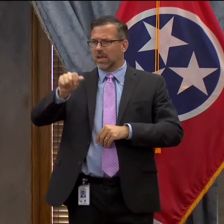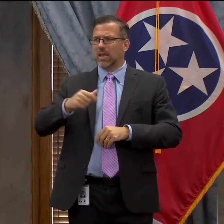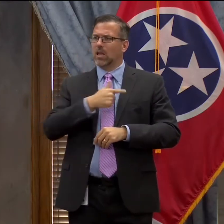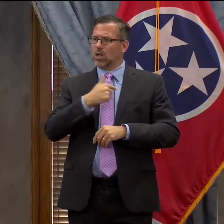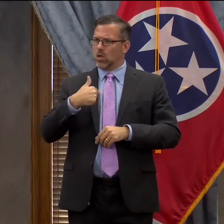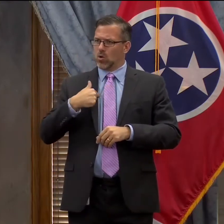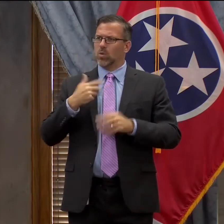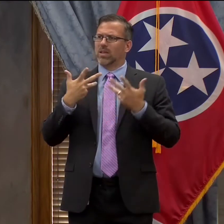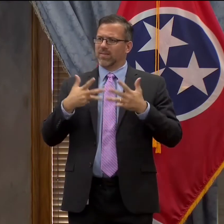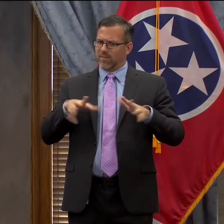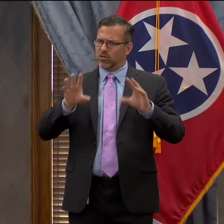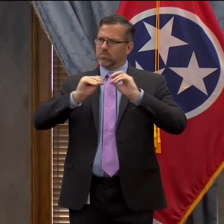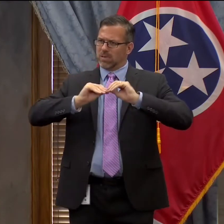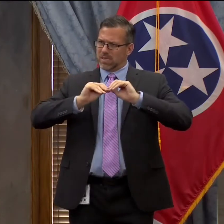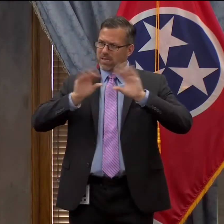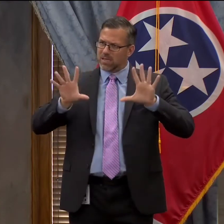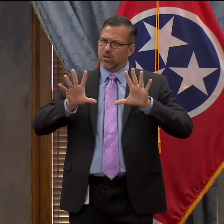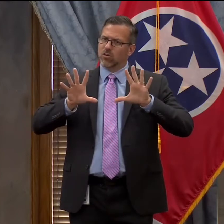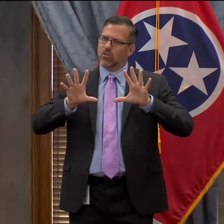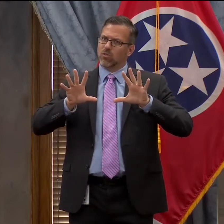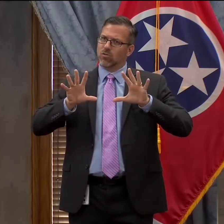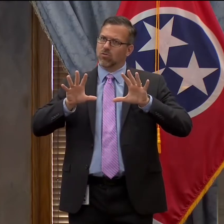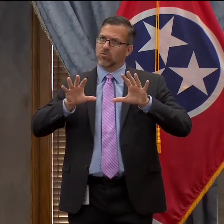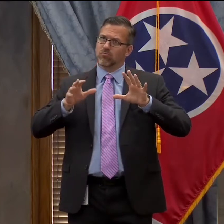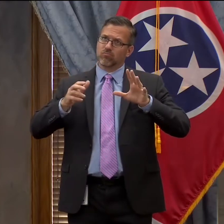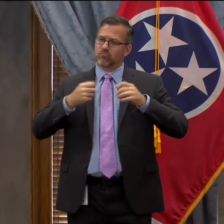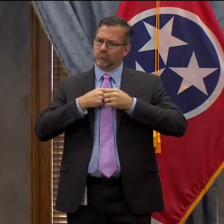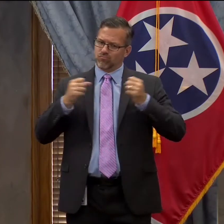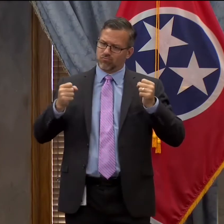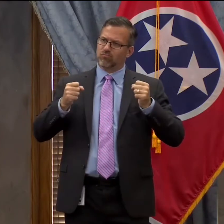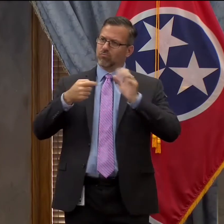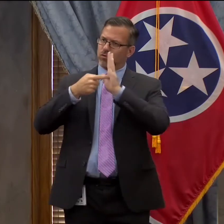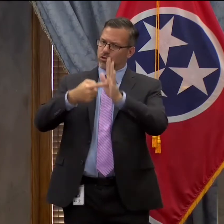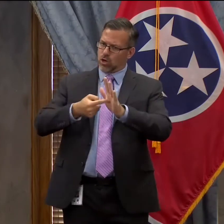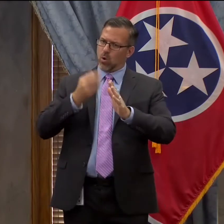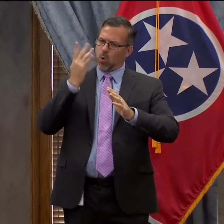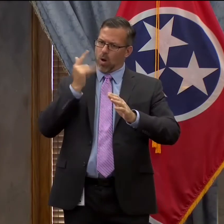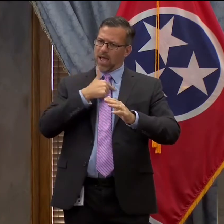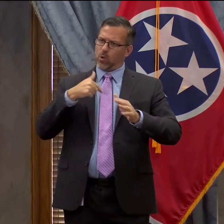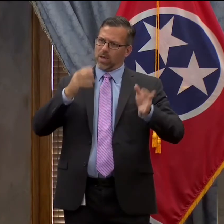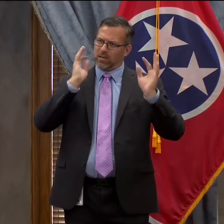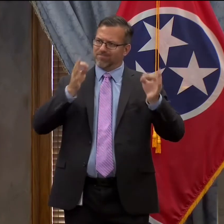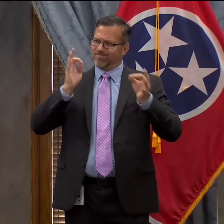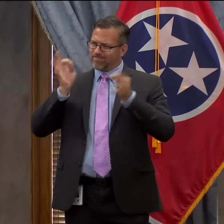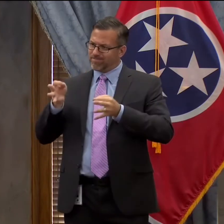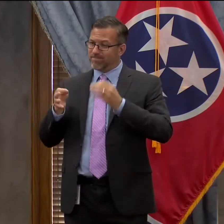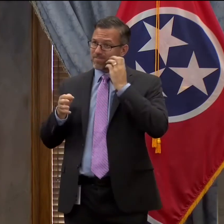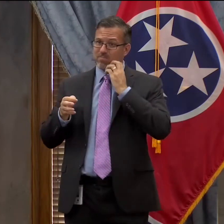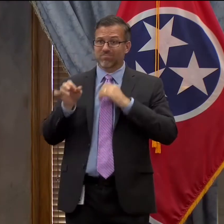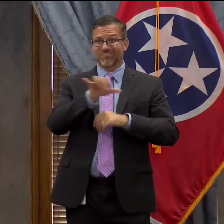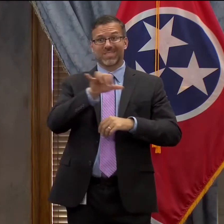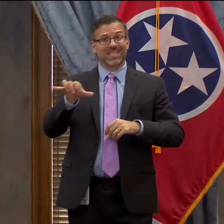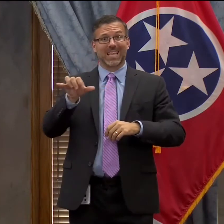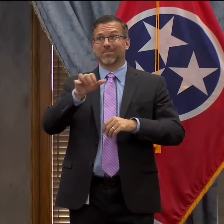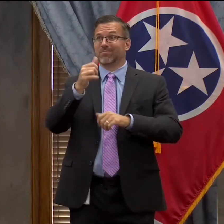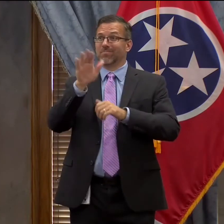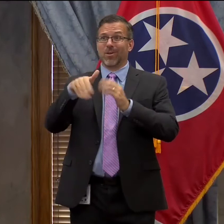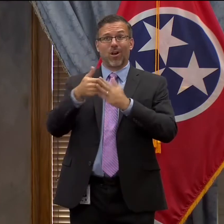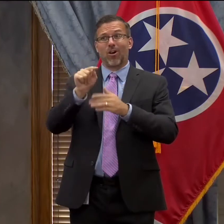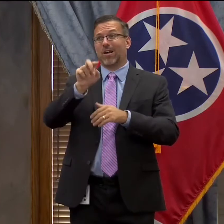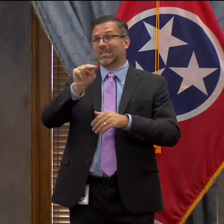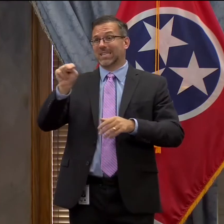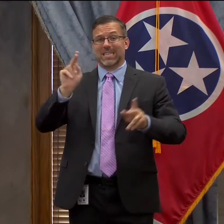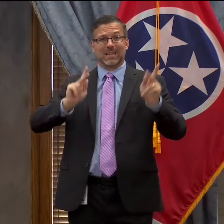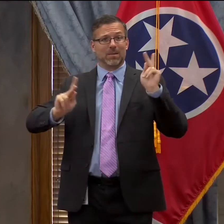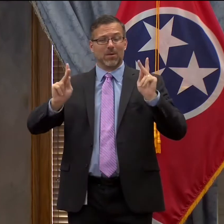those numbers were. I think we are navigating through this in a way Tennesseans are, that is